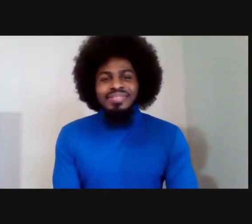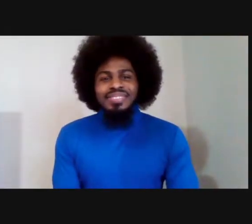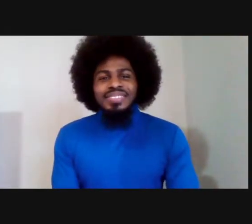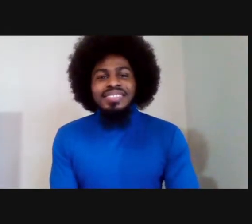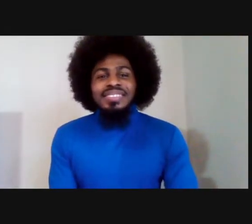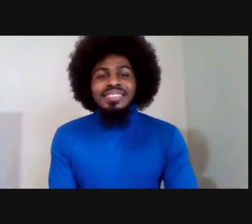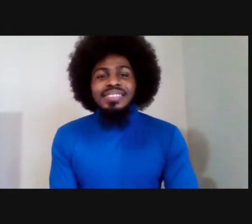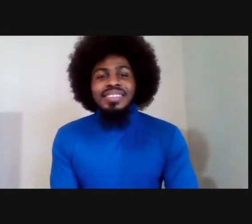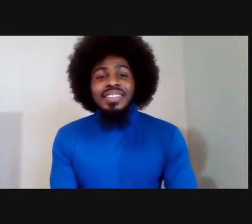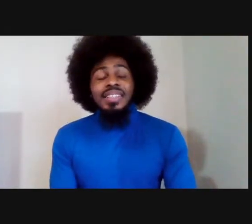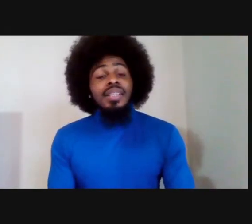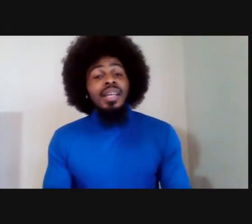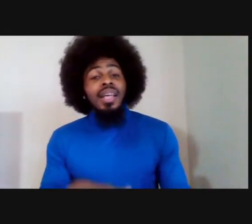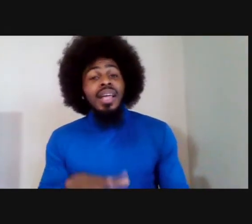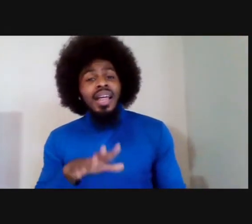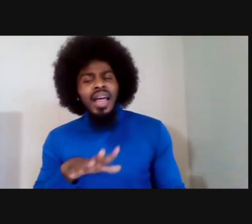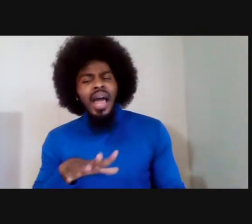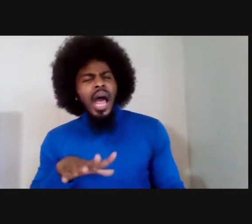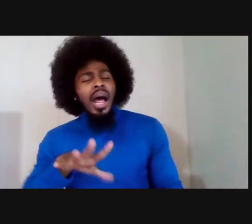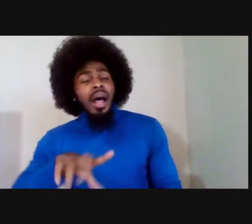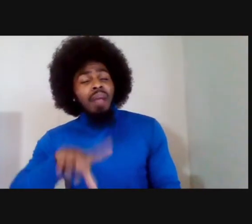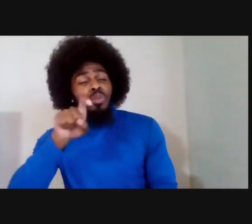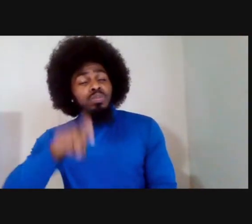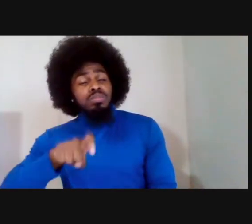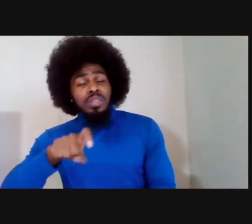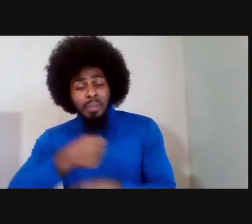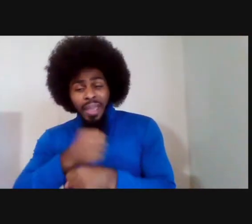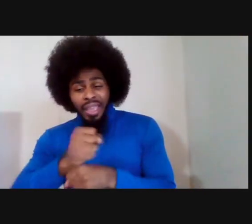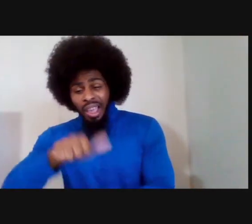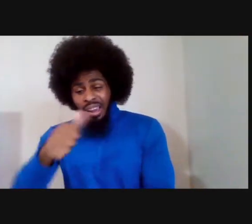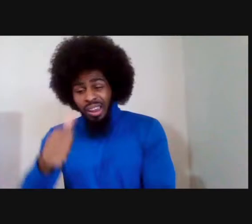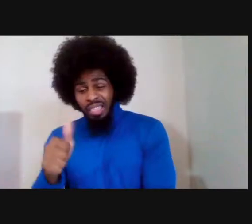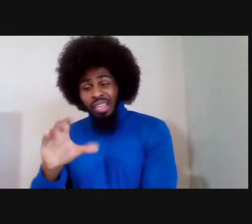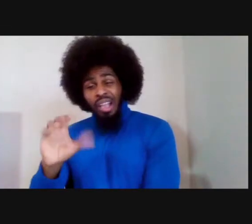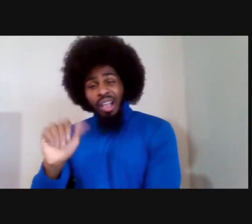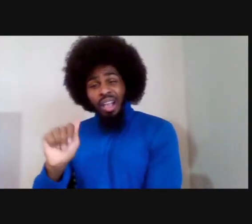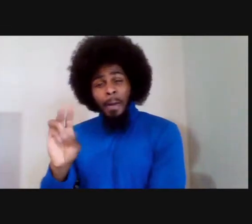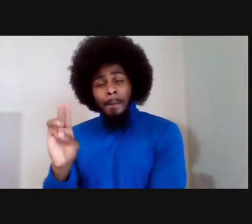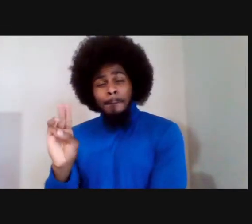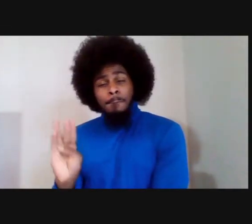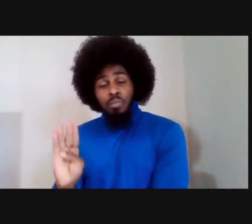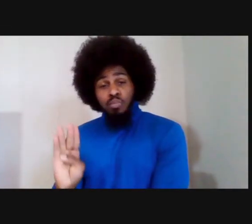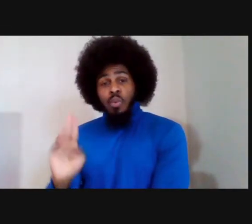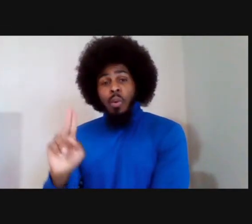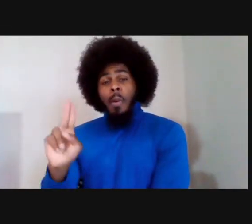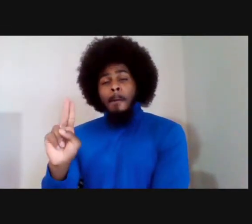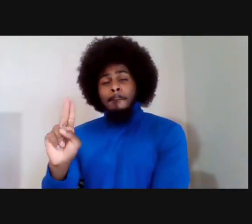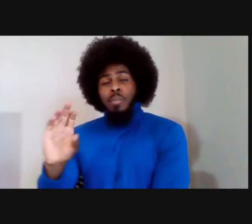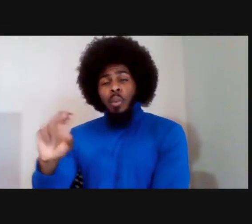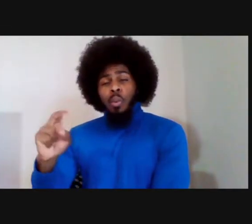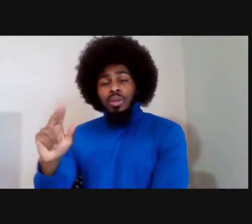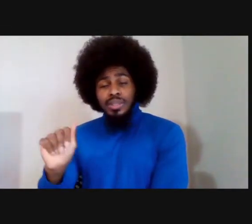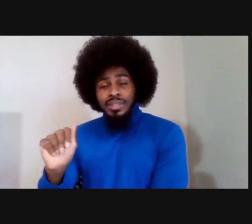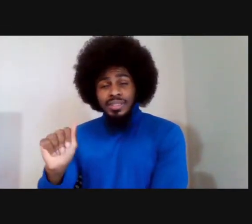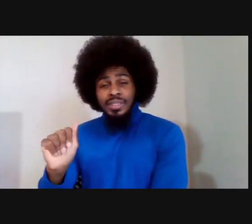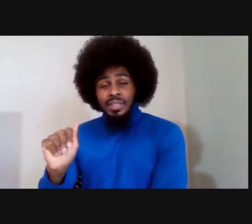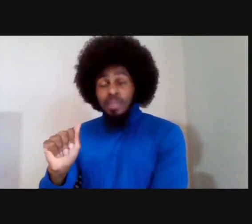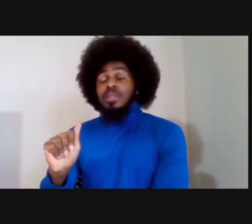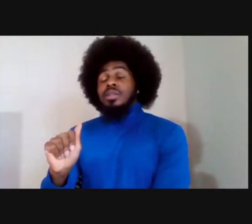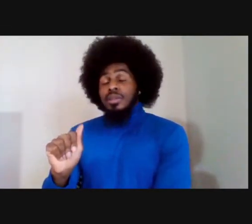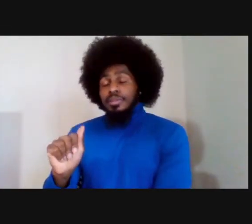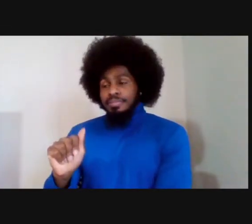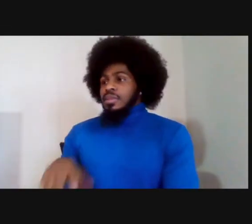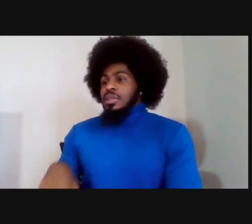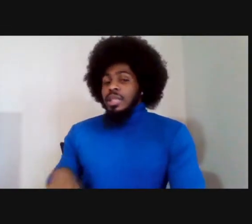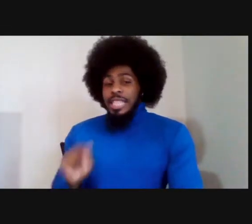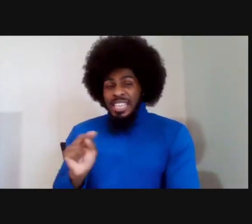be making another kombucha. It's a lot of work. I'm just saying. It is. And you can't, when you start making kombucha, you just have to be